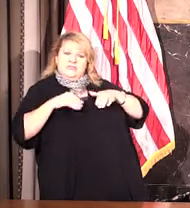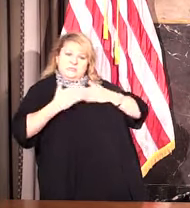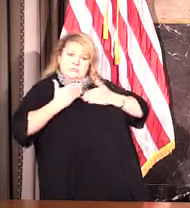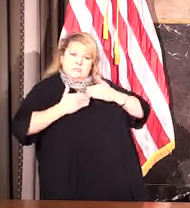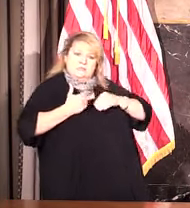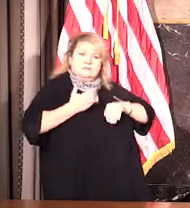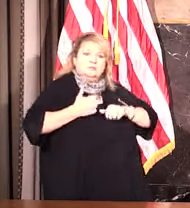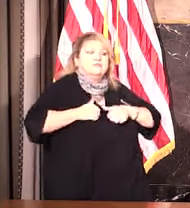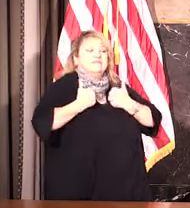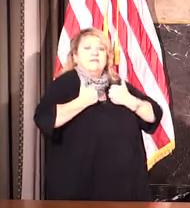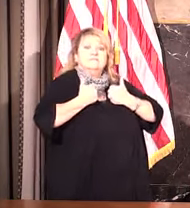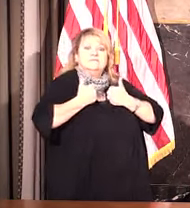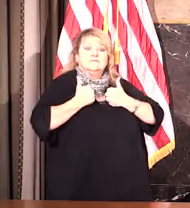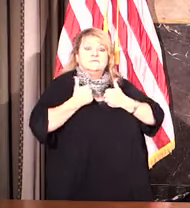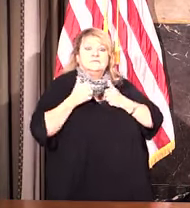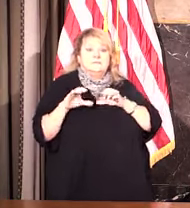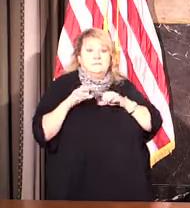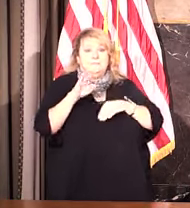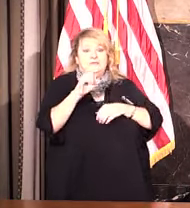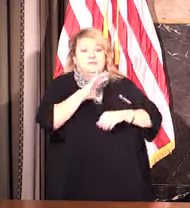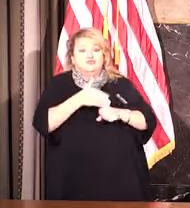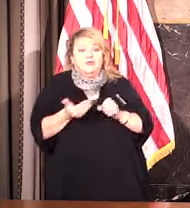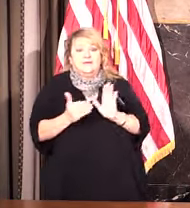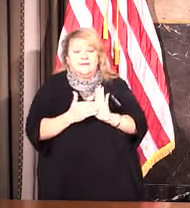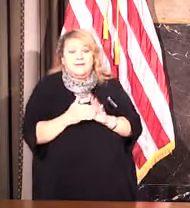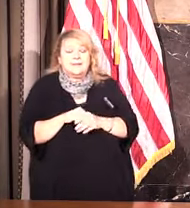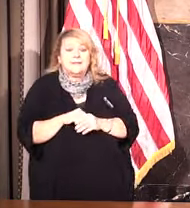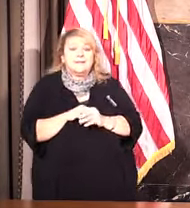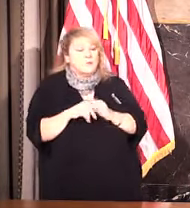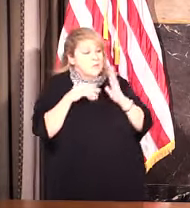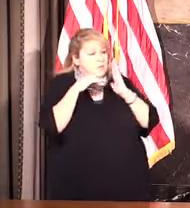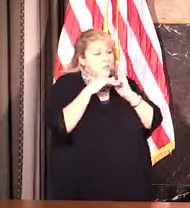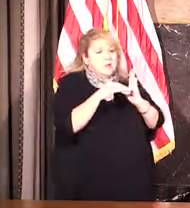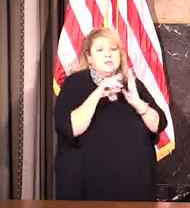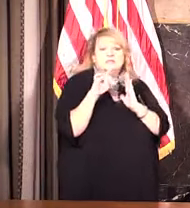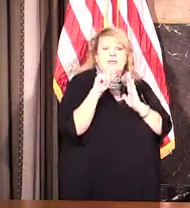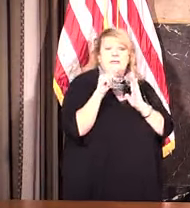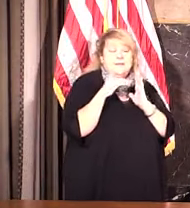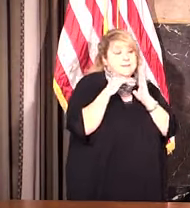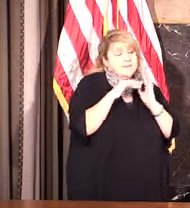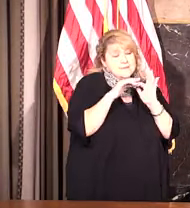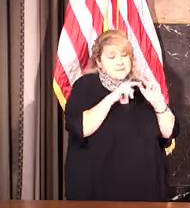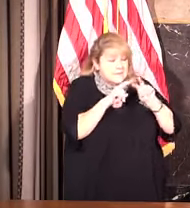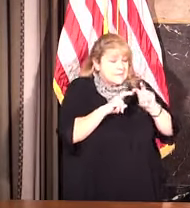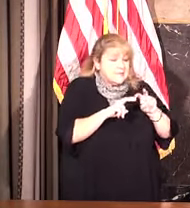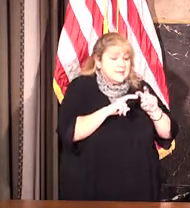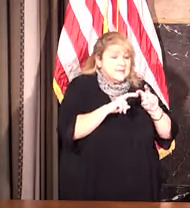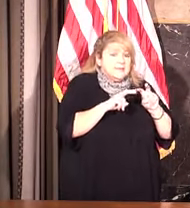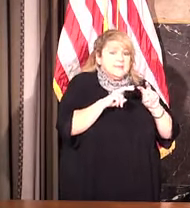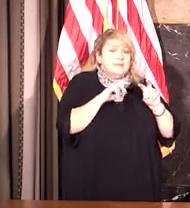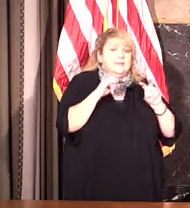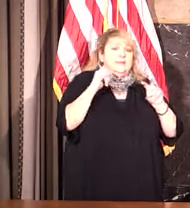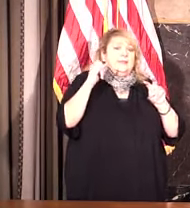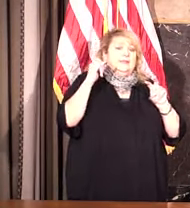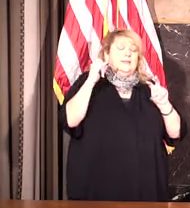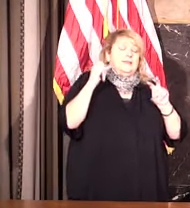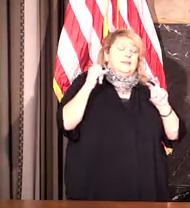data, and if adjustments are needed, either when we renew the public health emergency